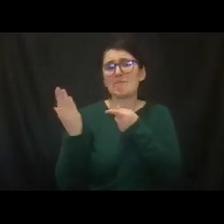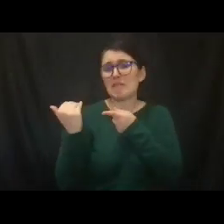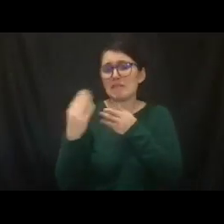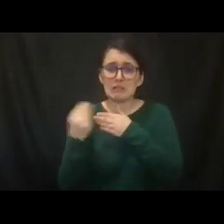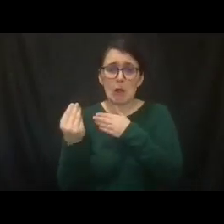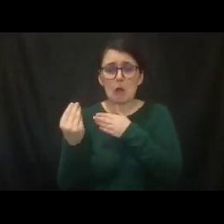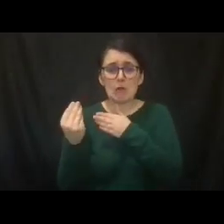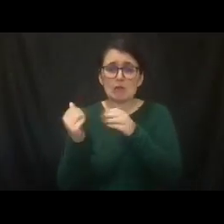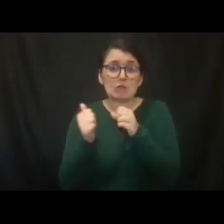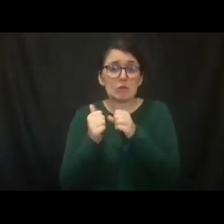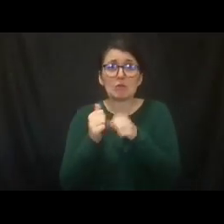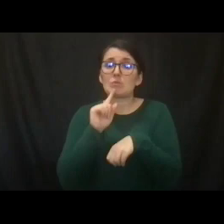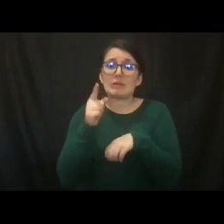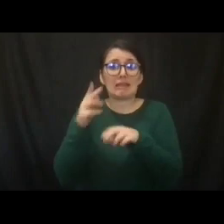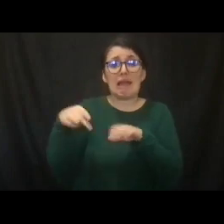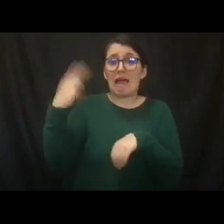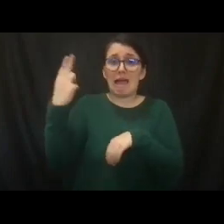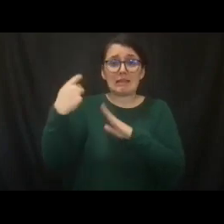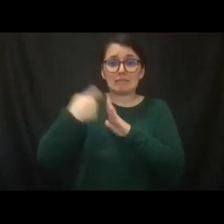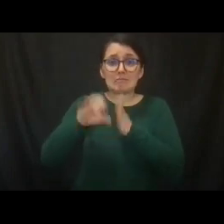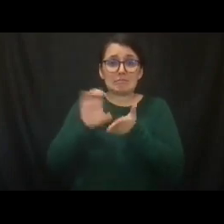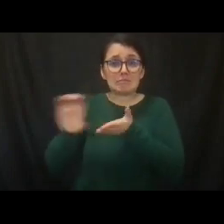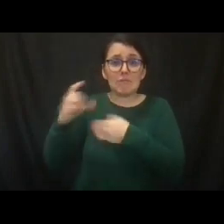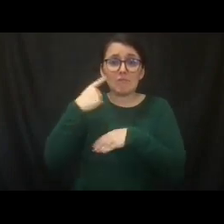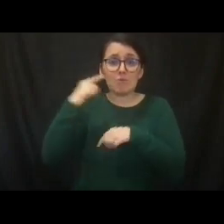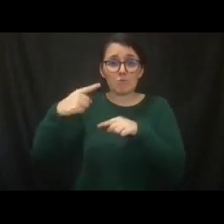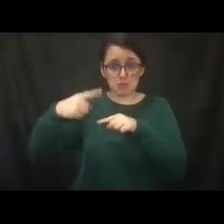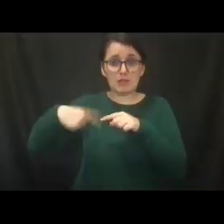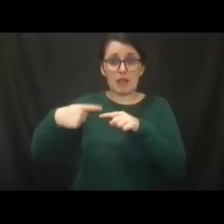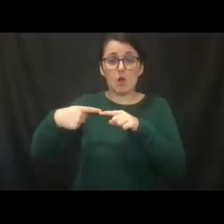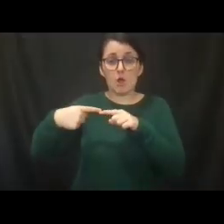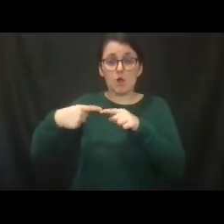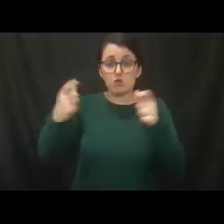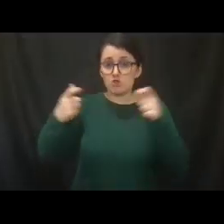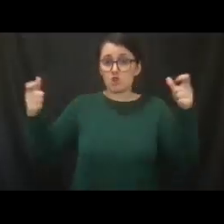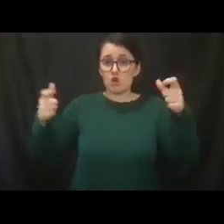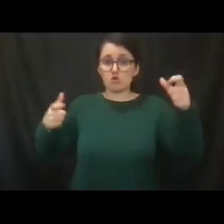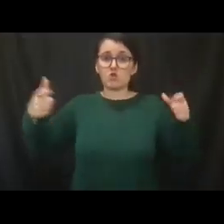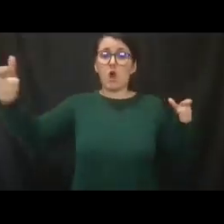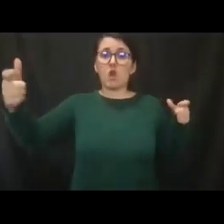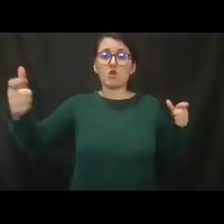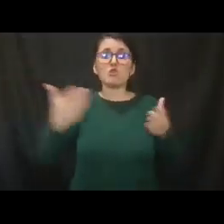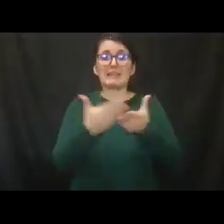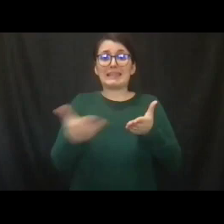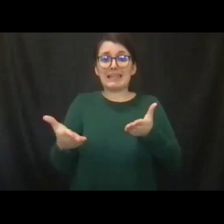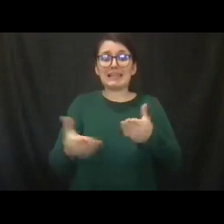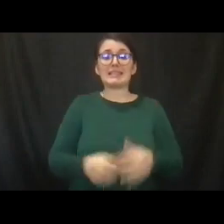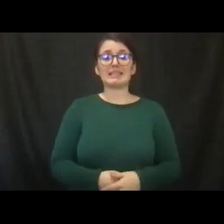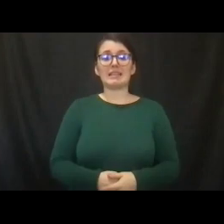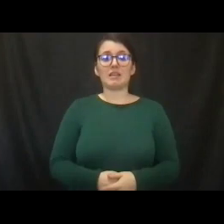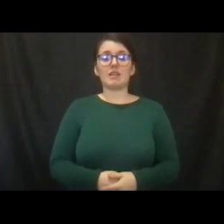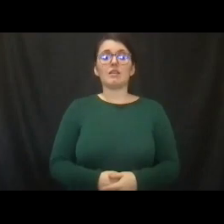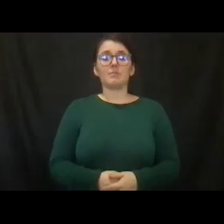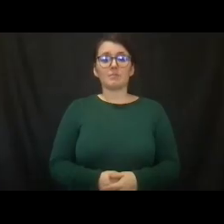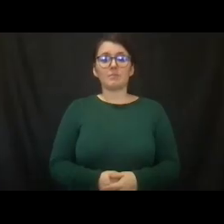most for to recycle something sort of larger. Appliances you have to pay